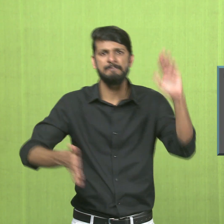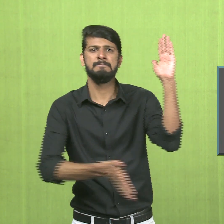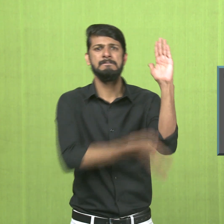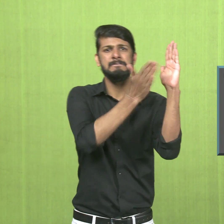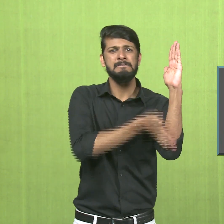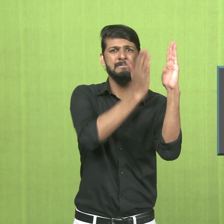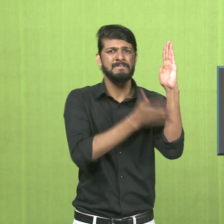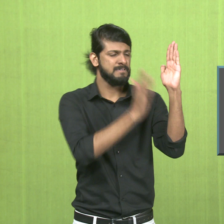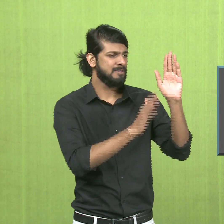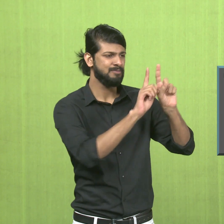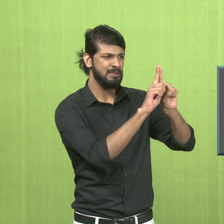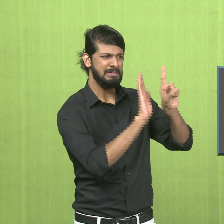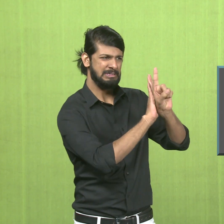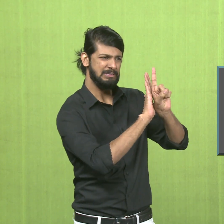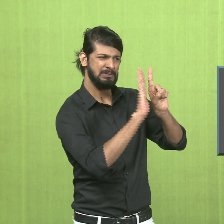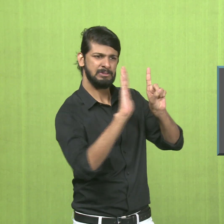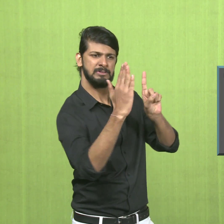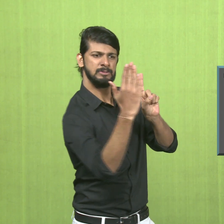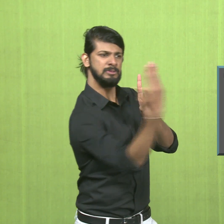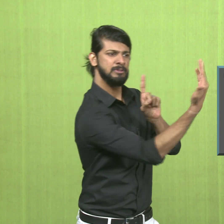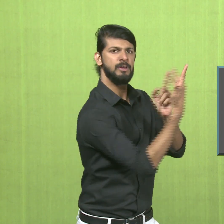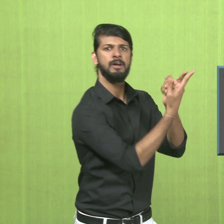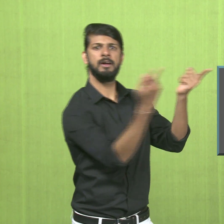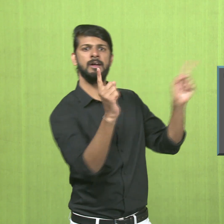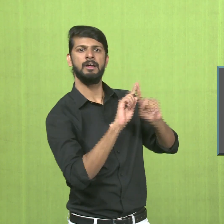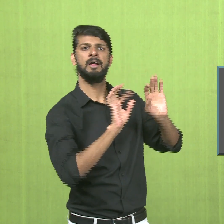So, this reinforces the bamboo structure and